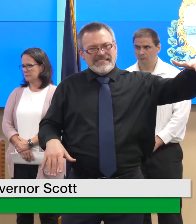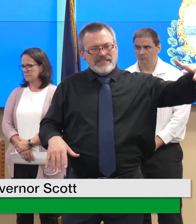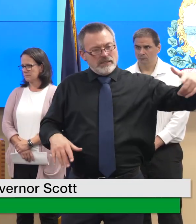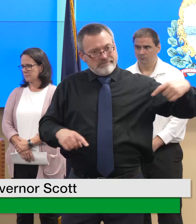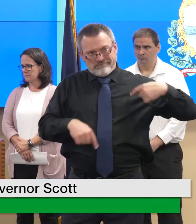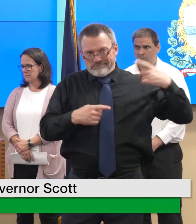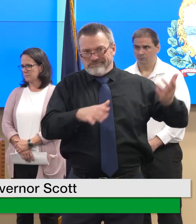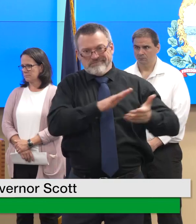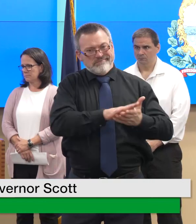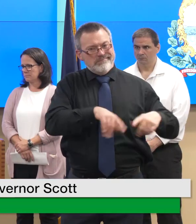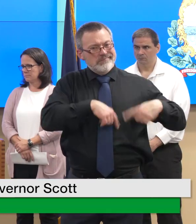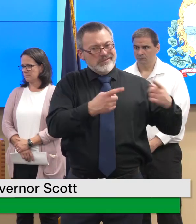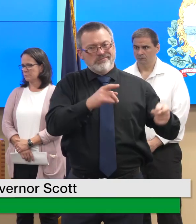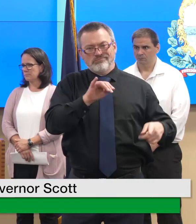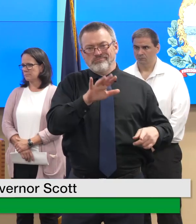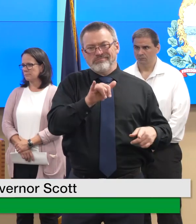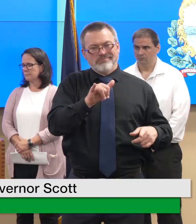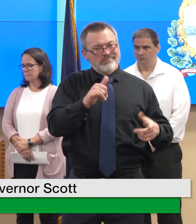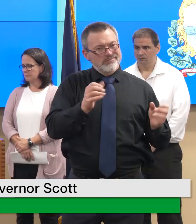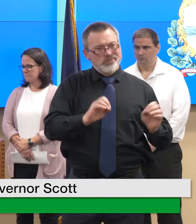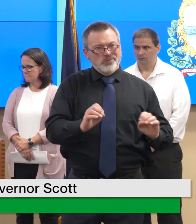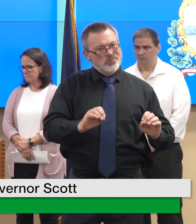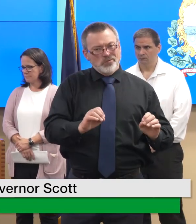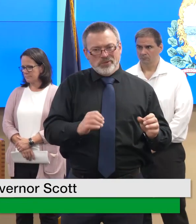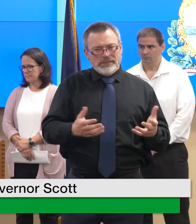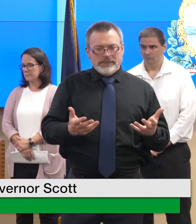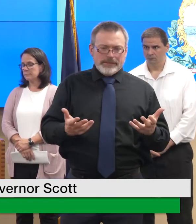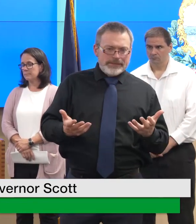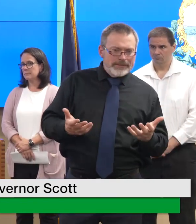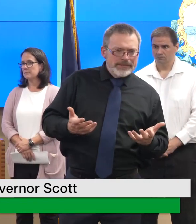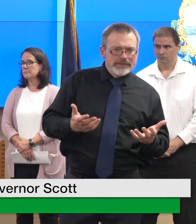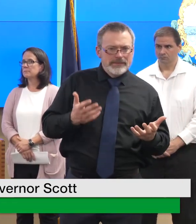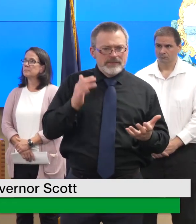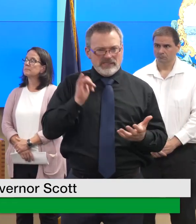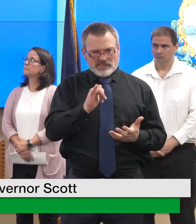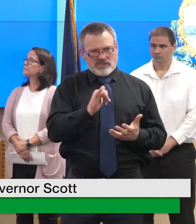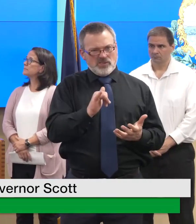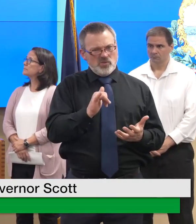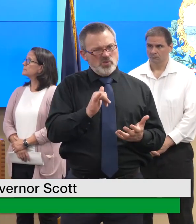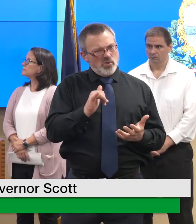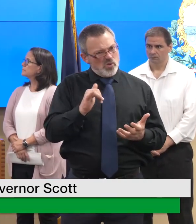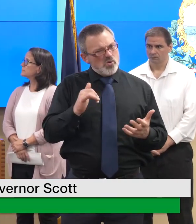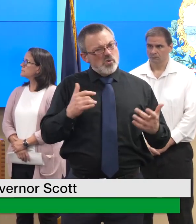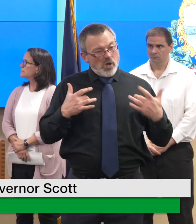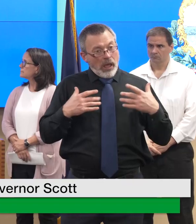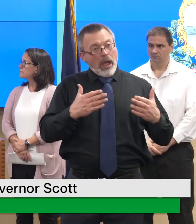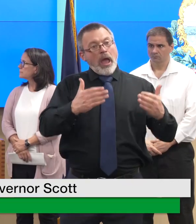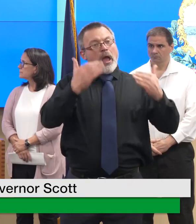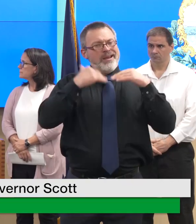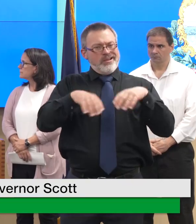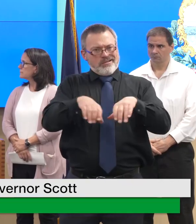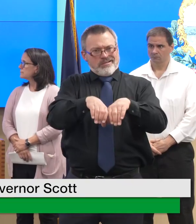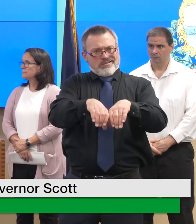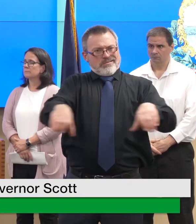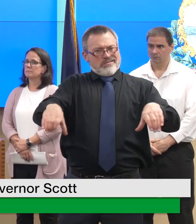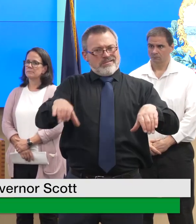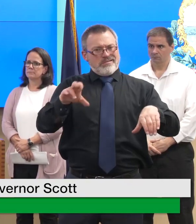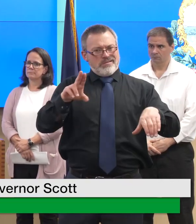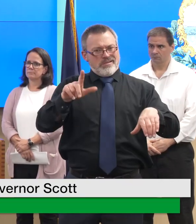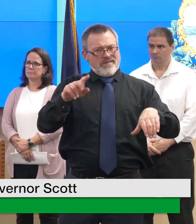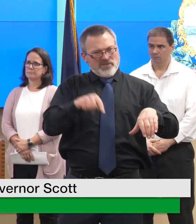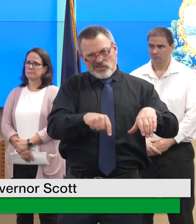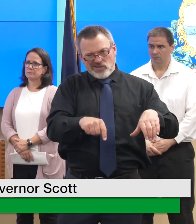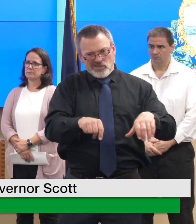from last year or this year or whenever. And that's, of course, a big concern for culverts and whatnot. So to what degree does the state